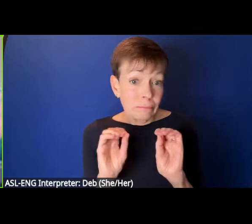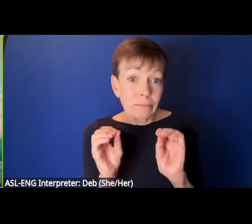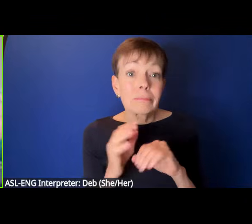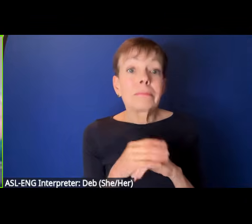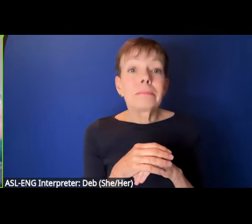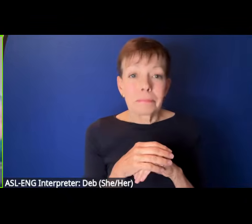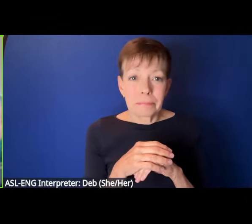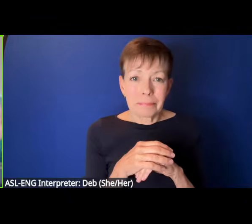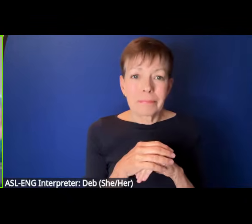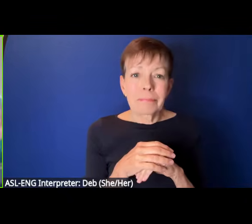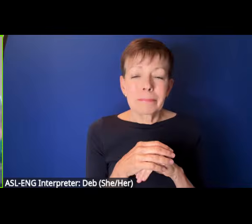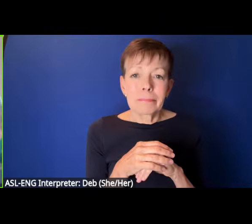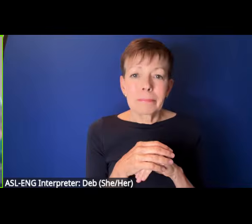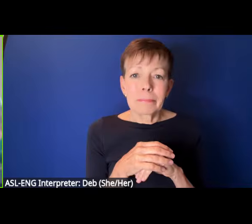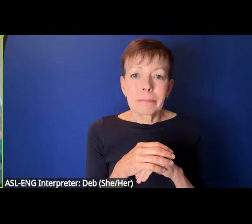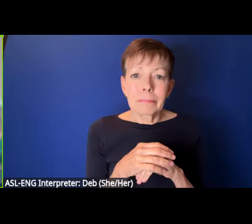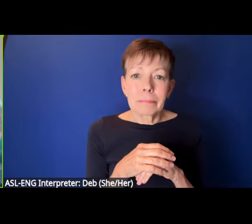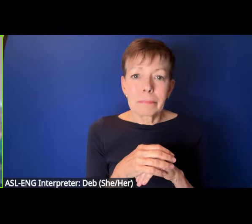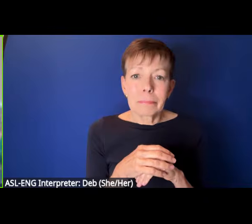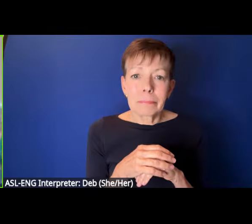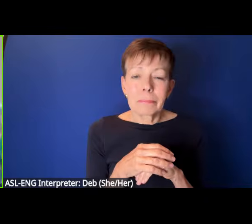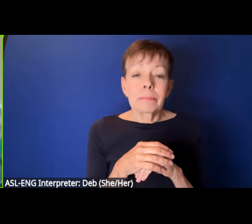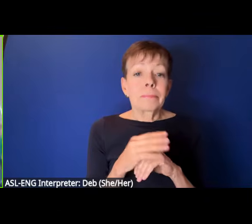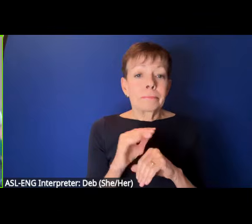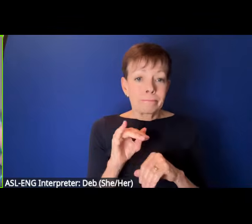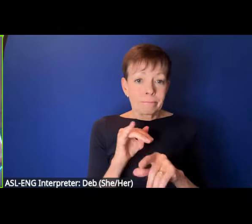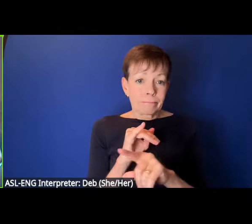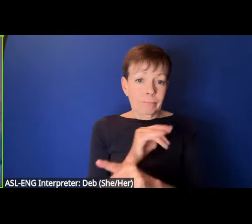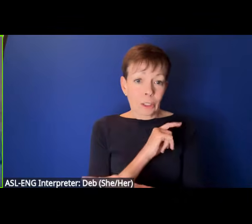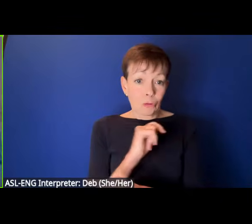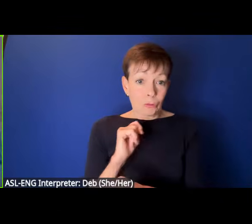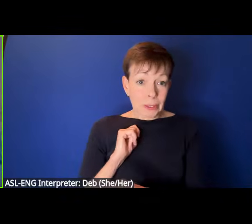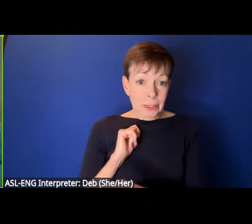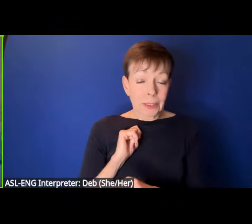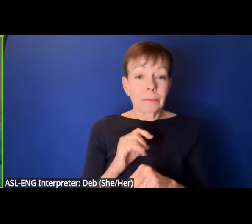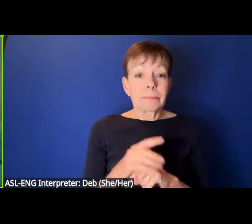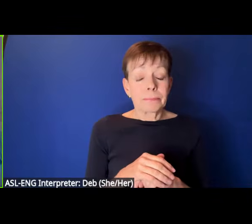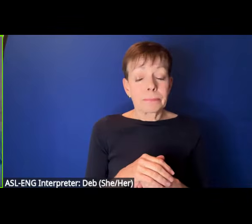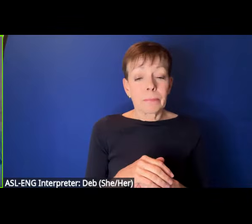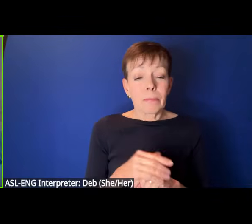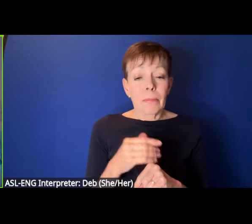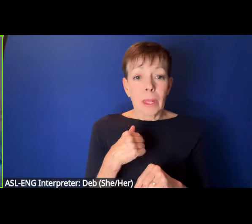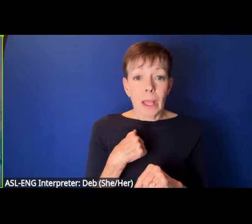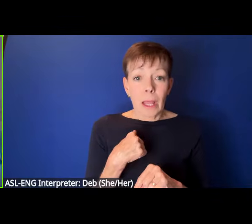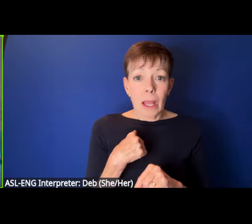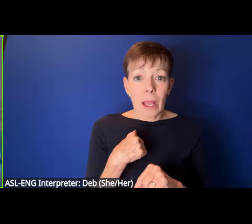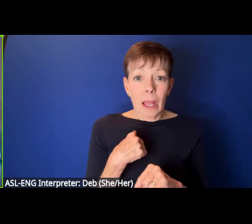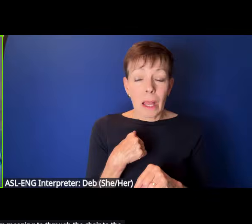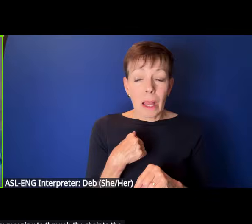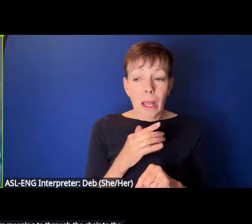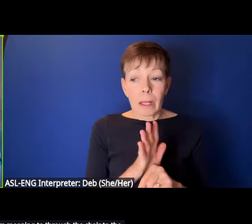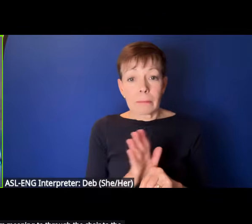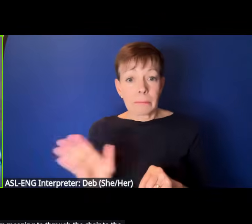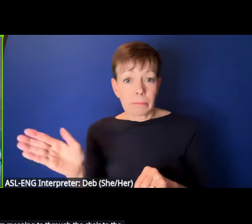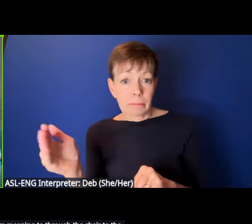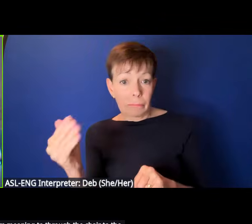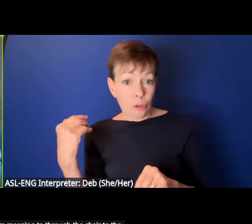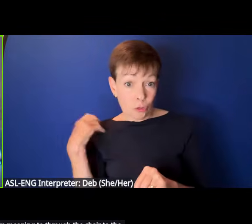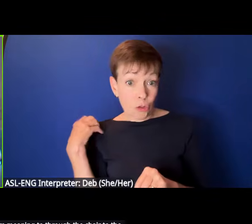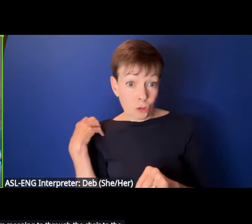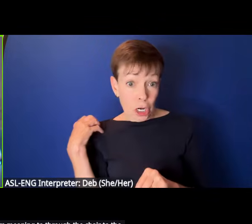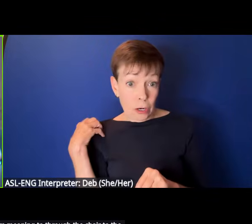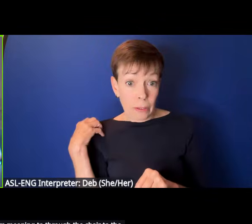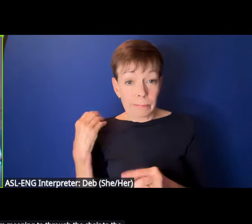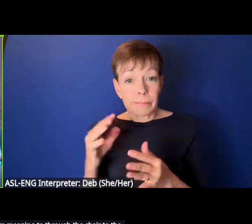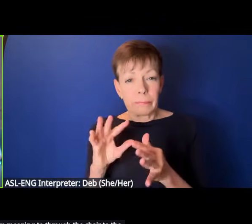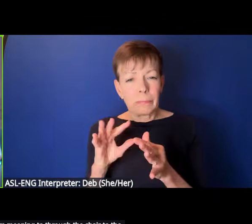Okay, trustee Quan, go ahead. And if I may speak through the chair to the partners, I'm sure that's allowed. Just wanting